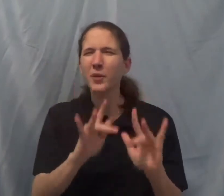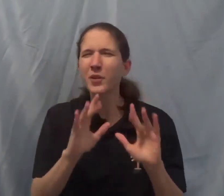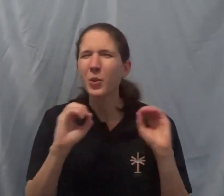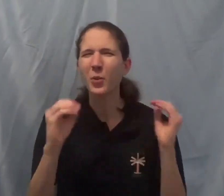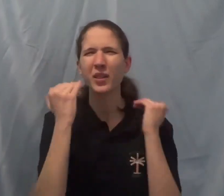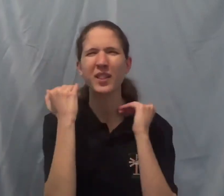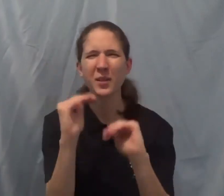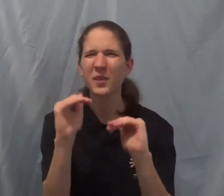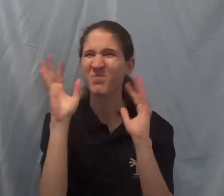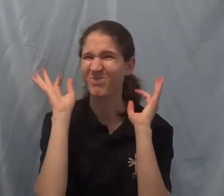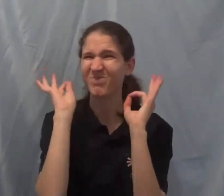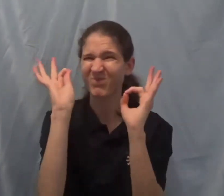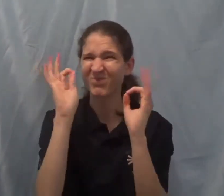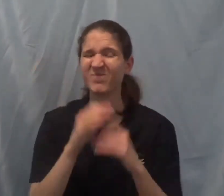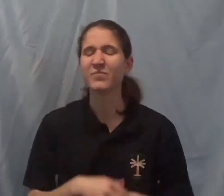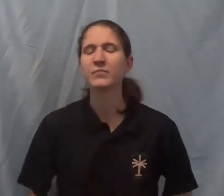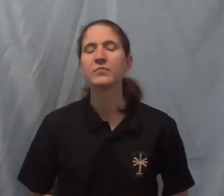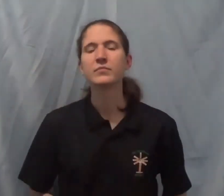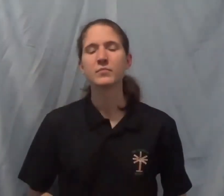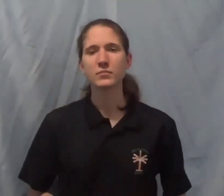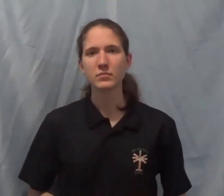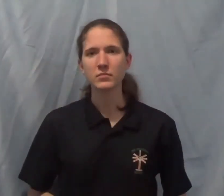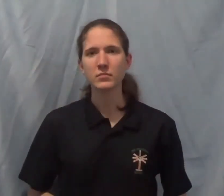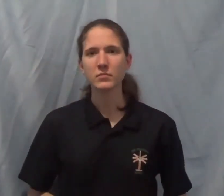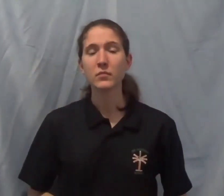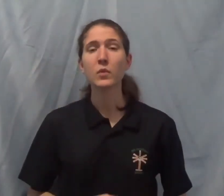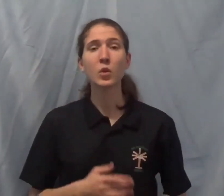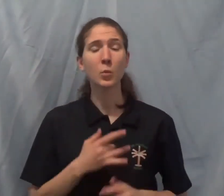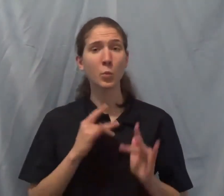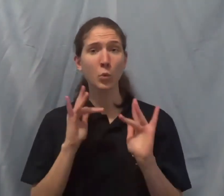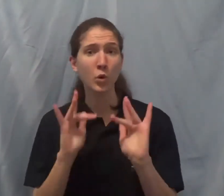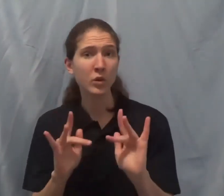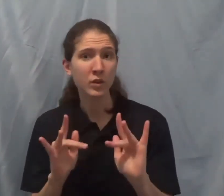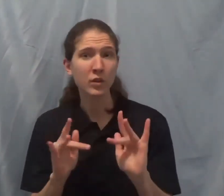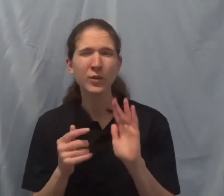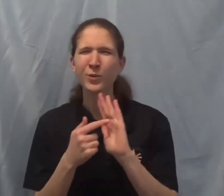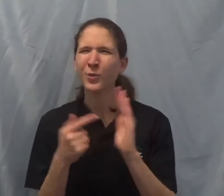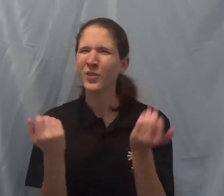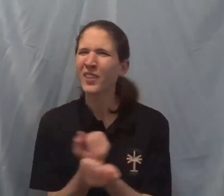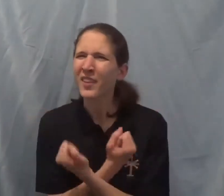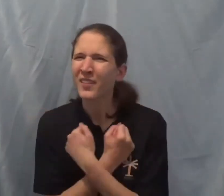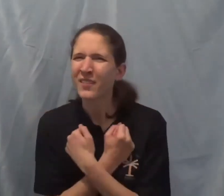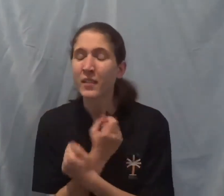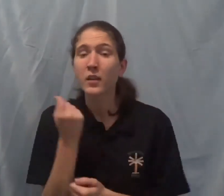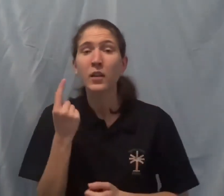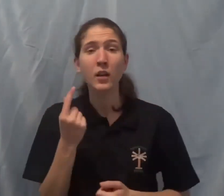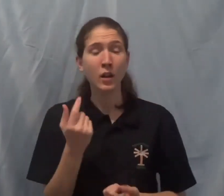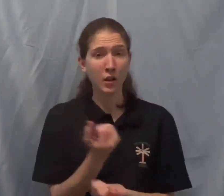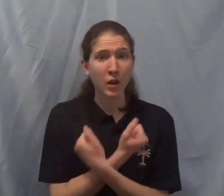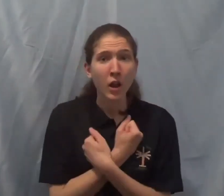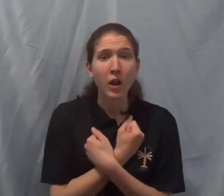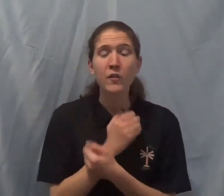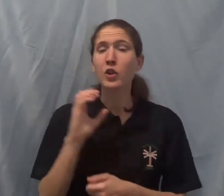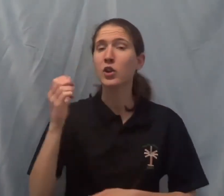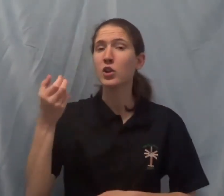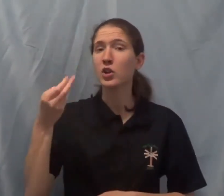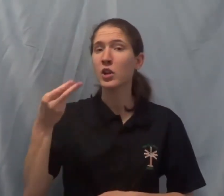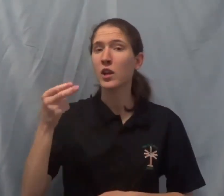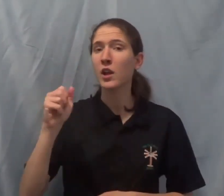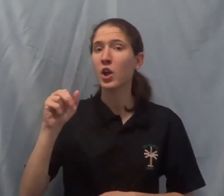that specialized form of charity. Charity has many, many strains to it. And mercy is a very